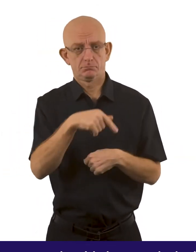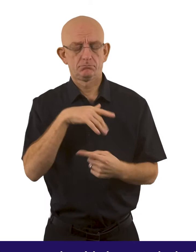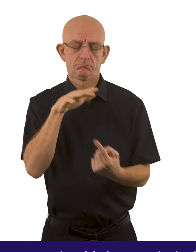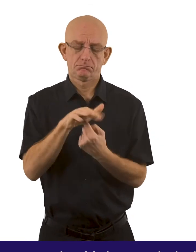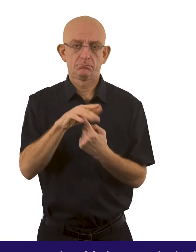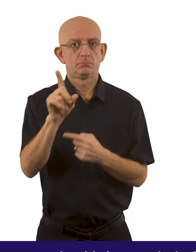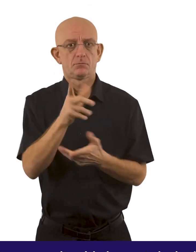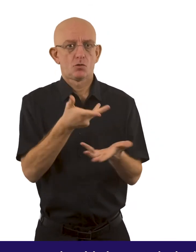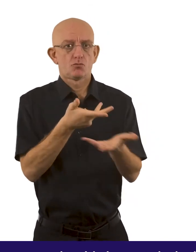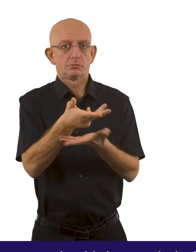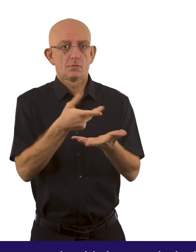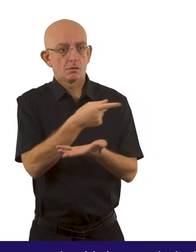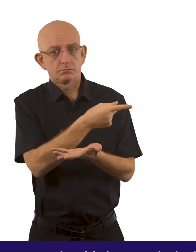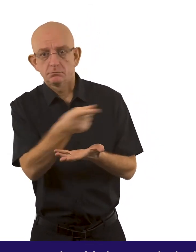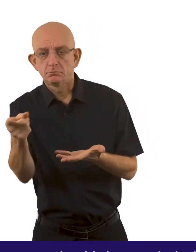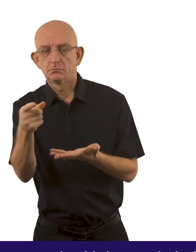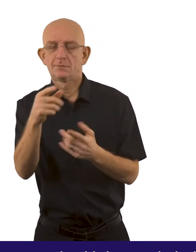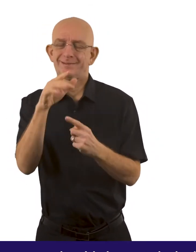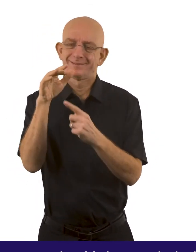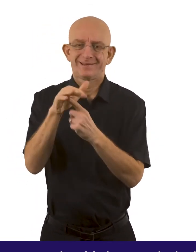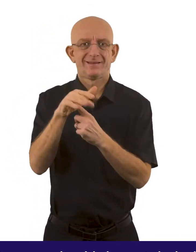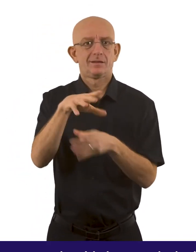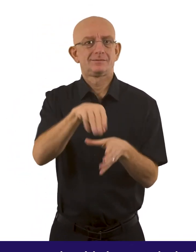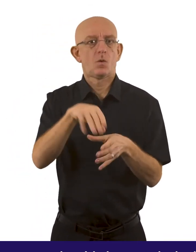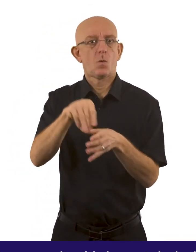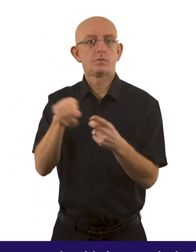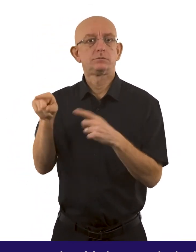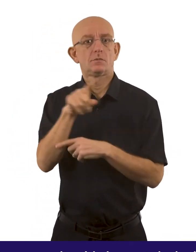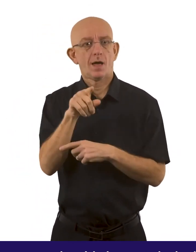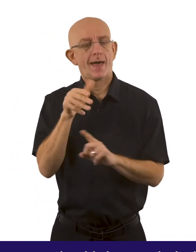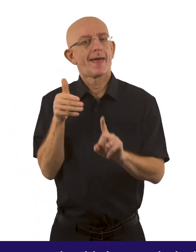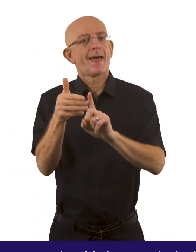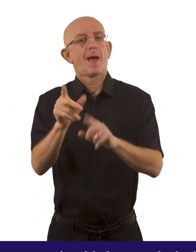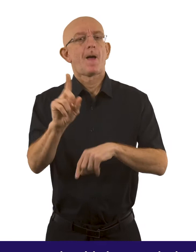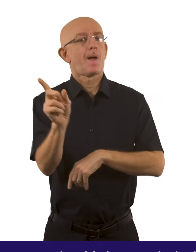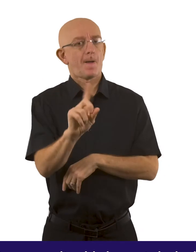In this case, it is to consult with key stakeholders in order to